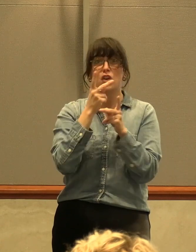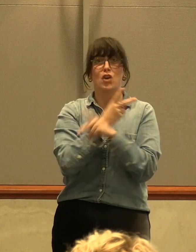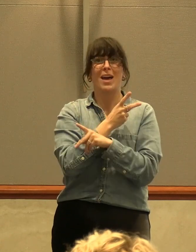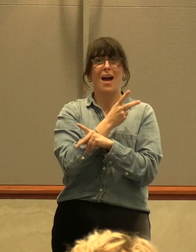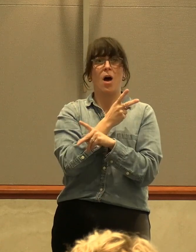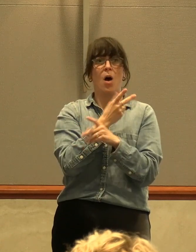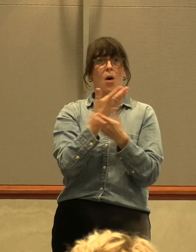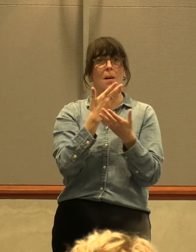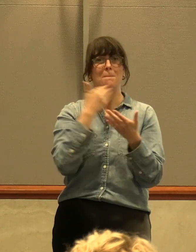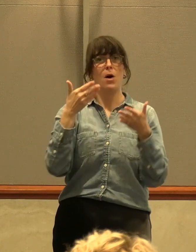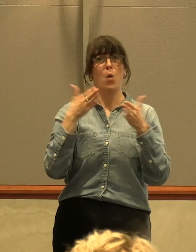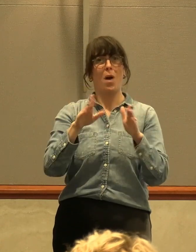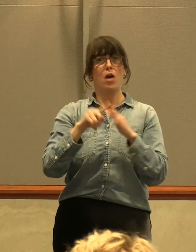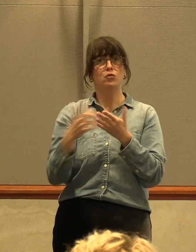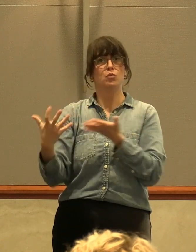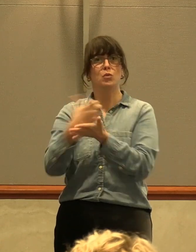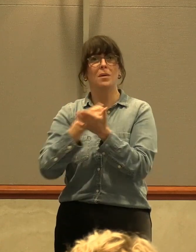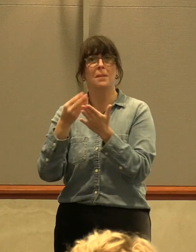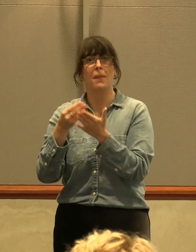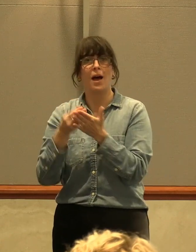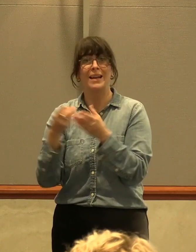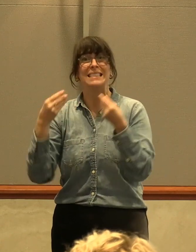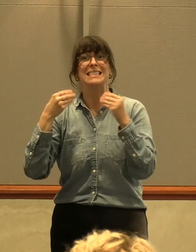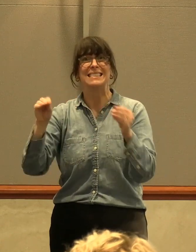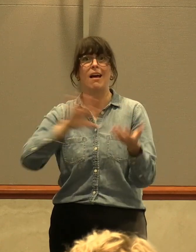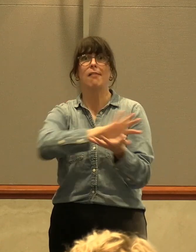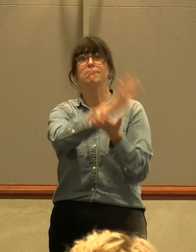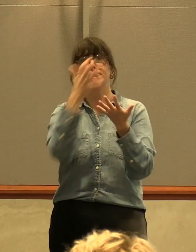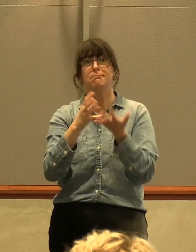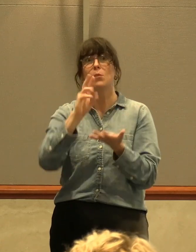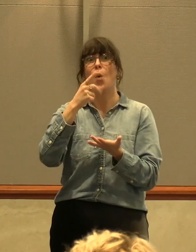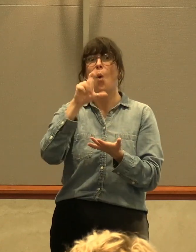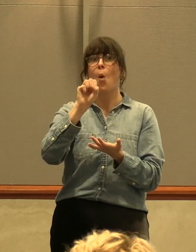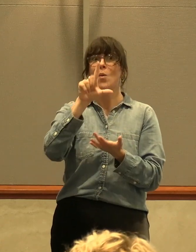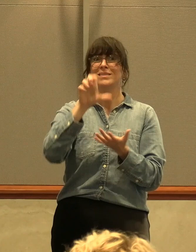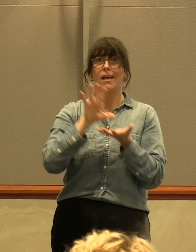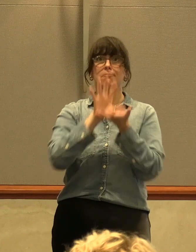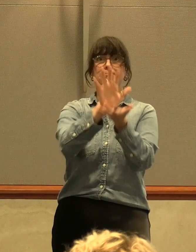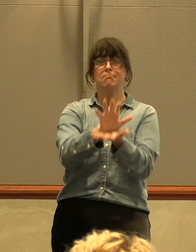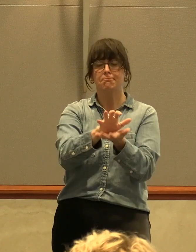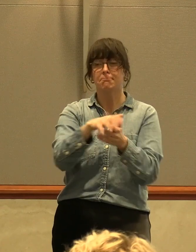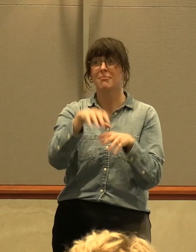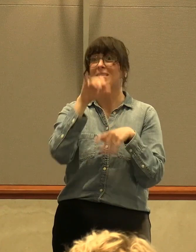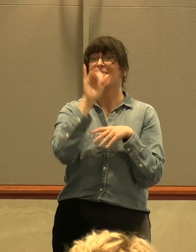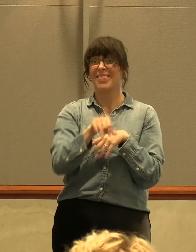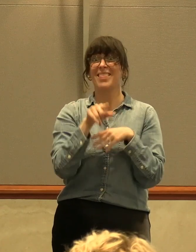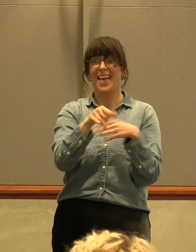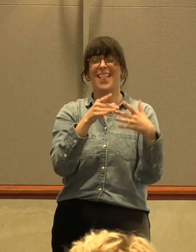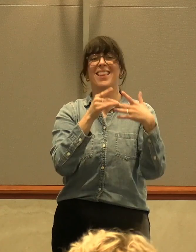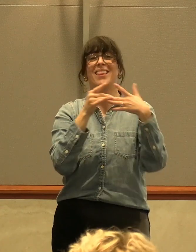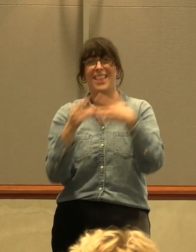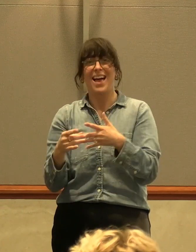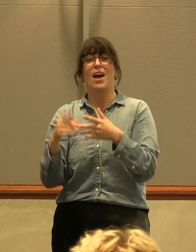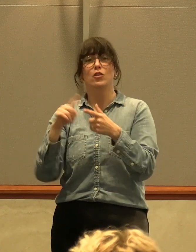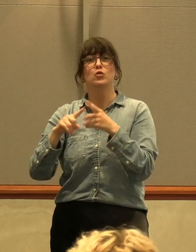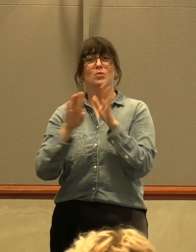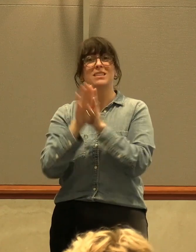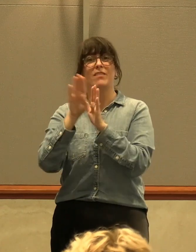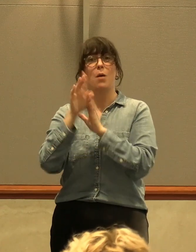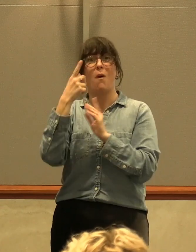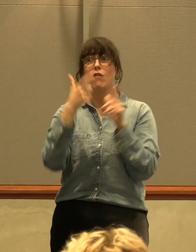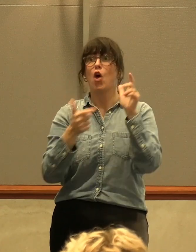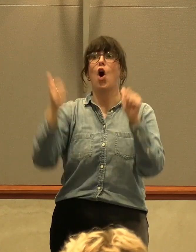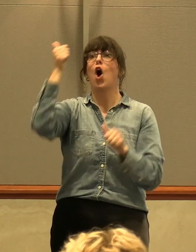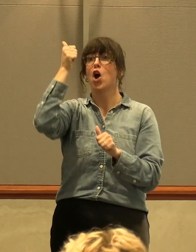better way to make a living by selling wholesale. And that led to the development of one of the largest